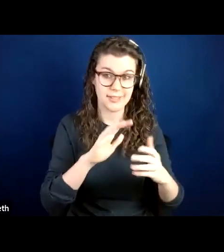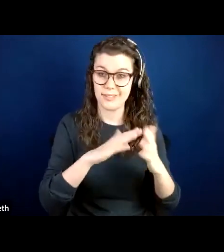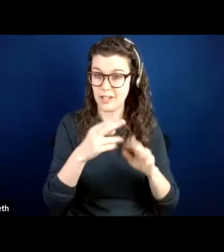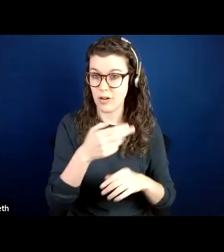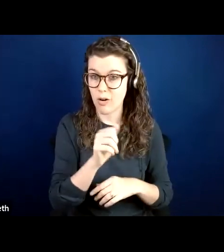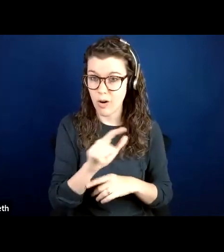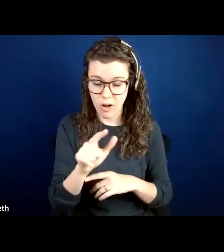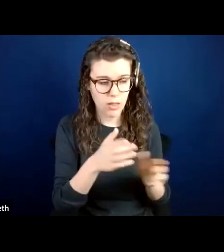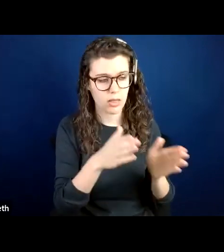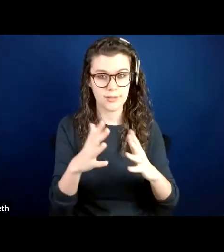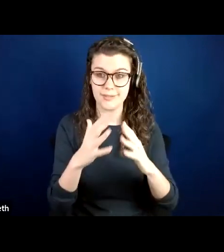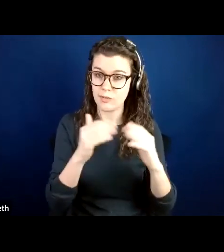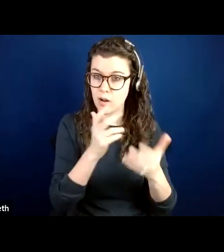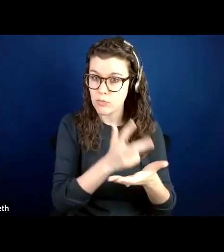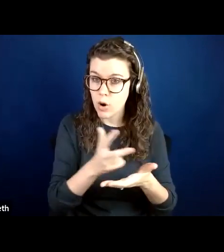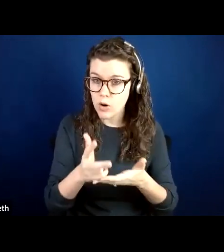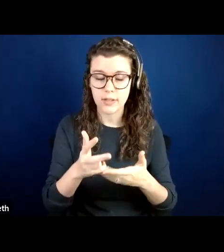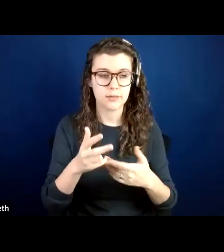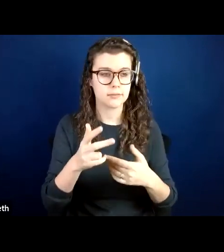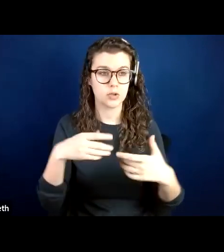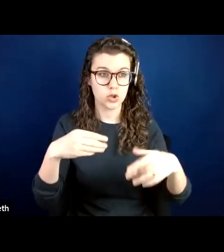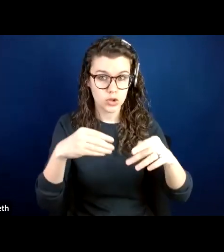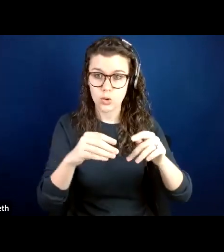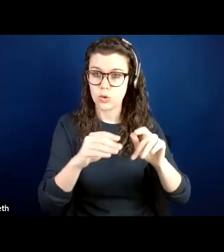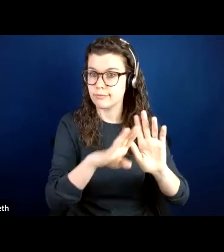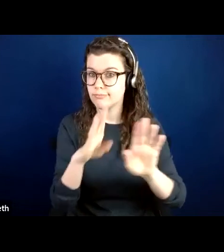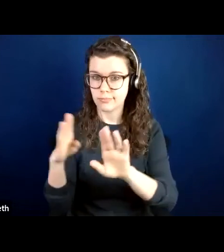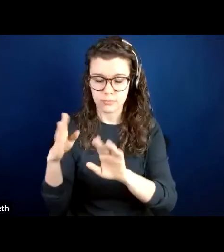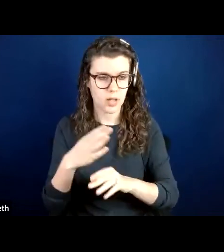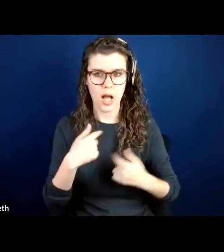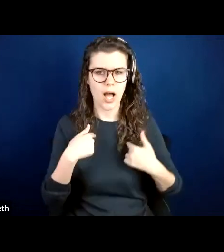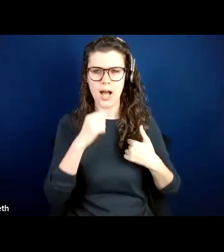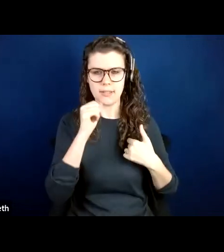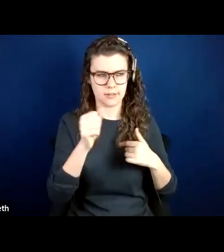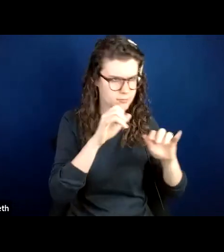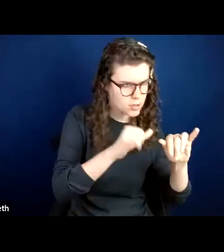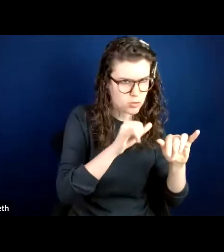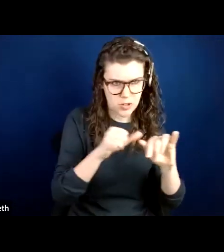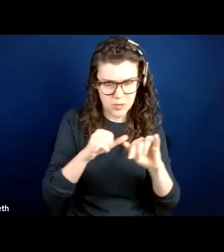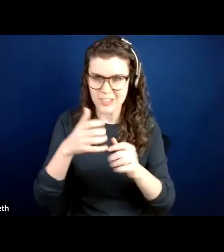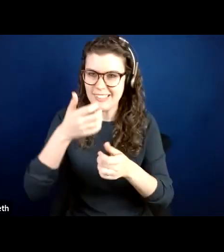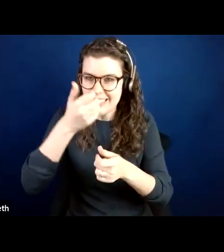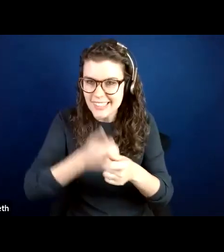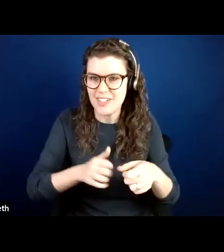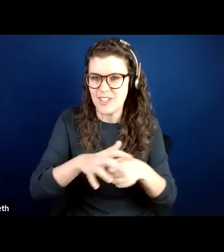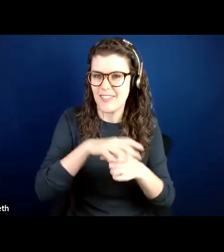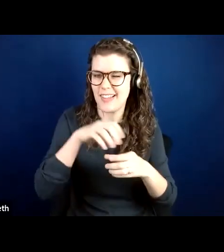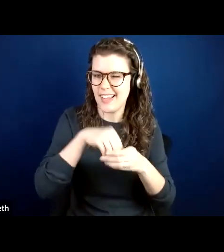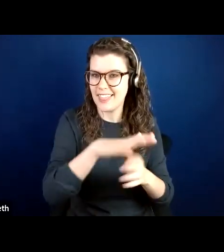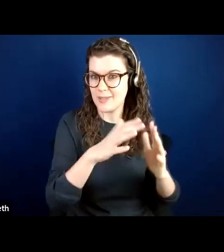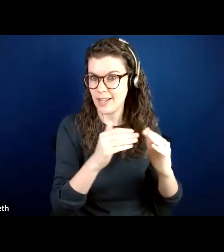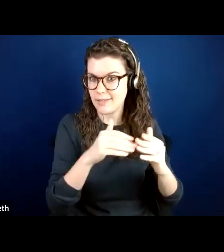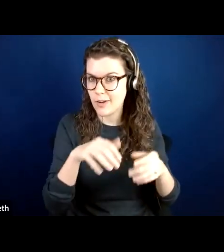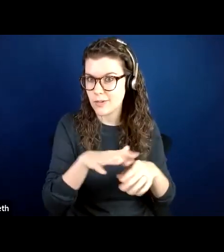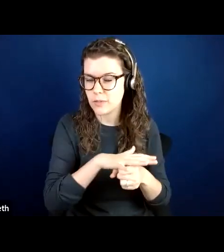These weren't, I didn't, measure each storefront to look at all of the technical requirements for that, but